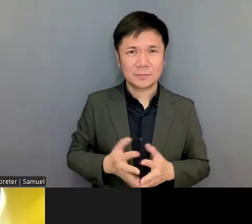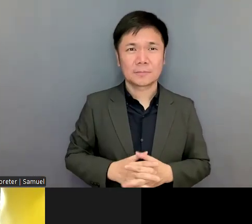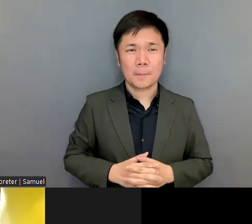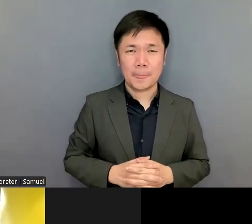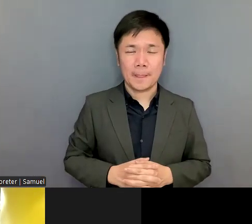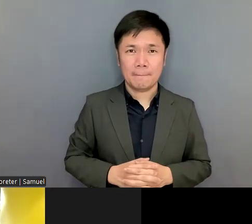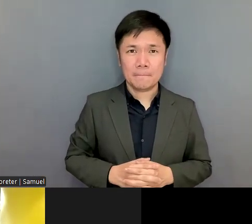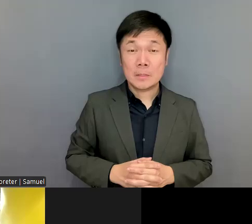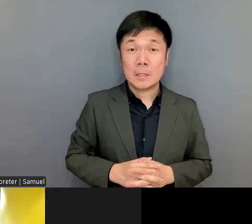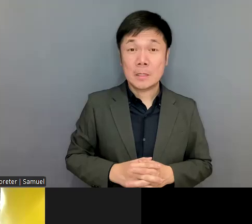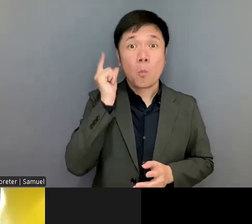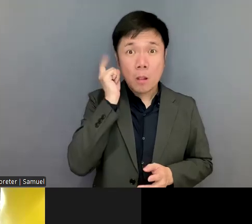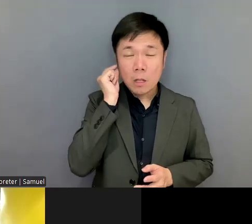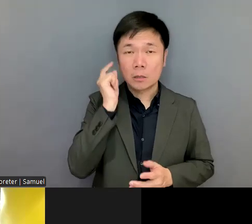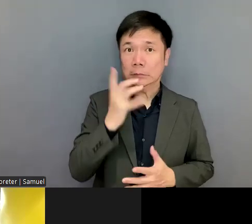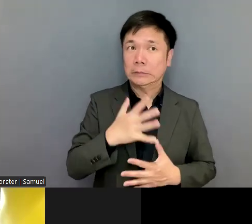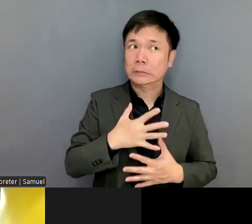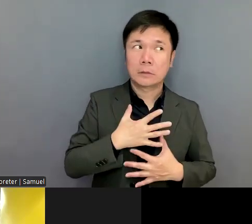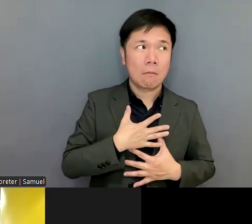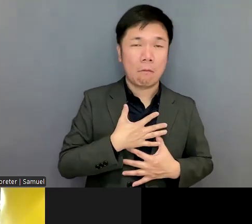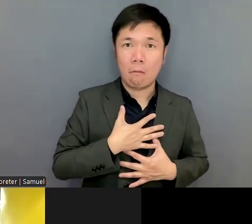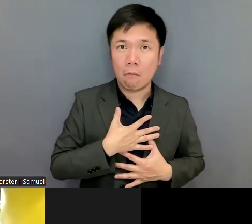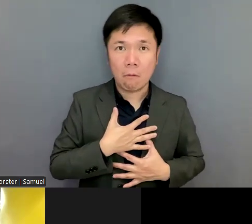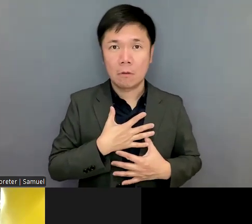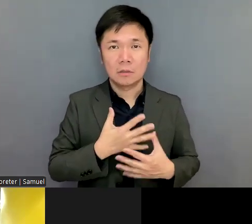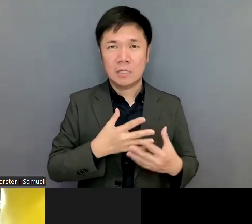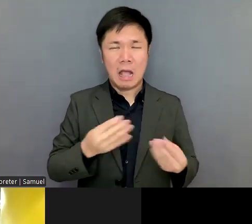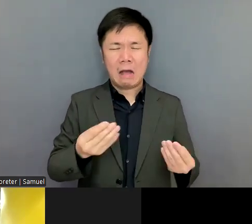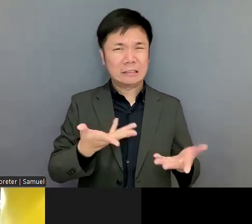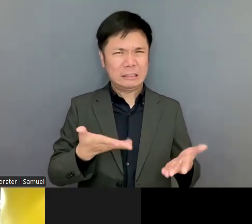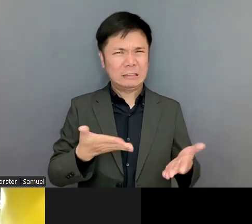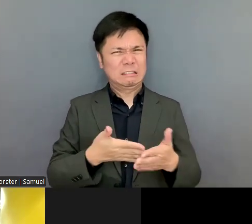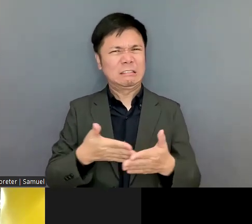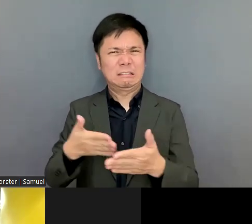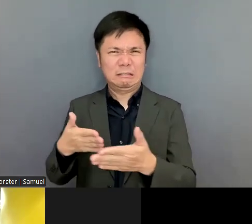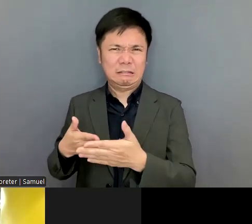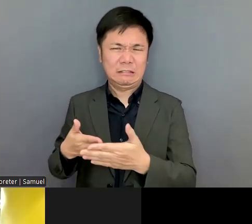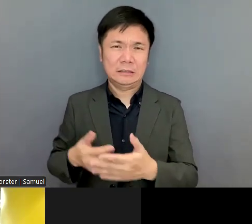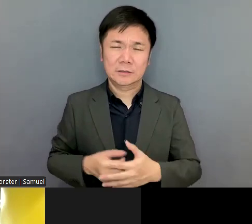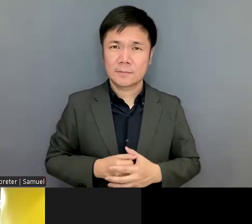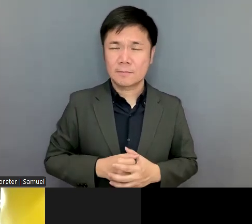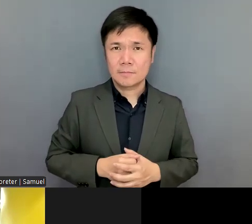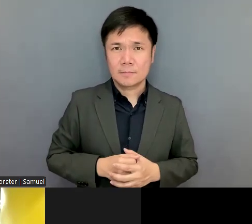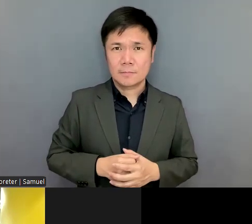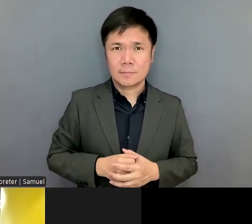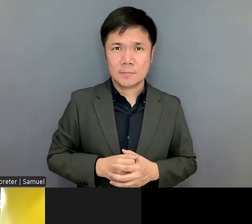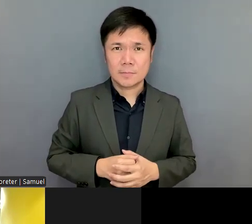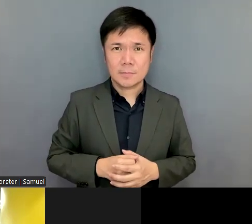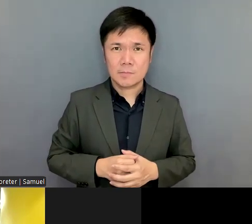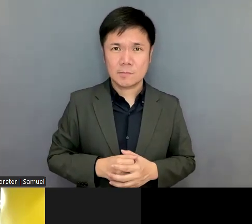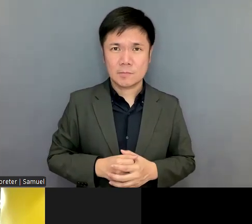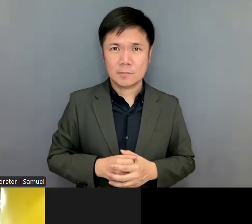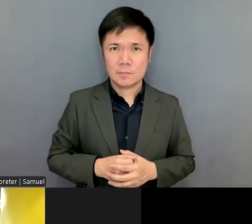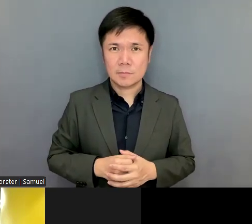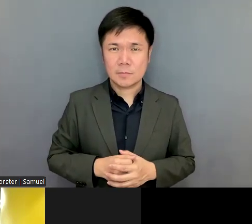that enfrentamos we porque need to that we are ciertamente still es facing necesario empezar because a simply it revisar is cómo se están ocupando necessary incluso términos to